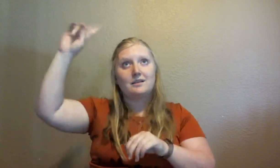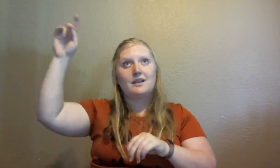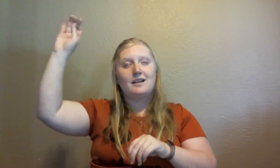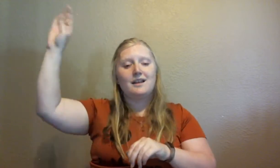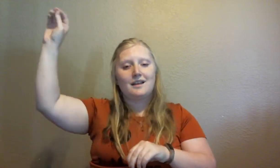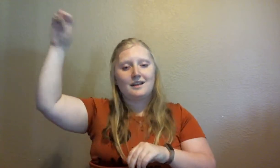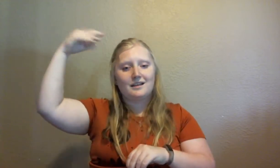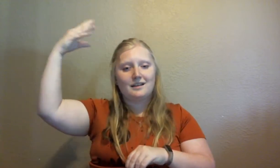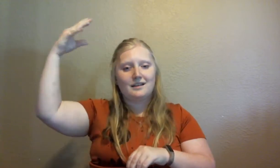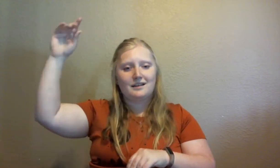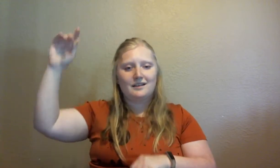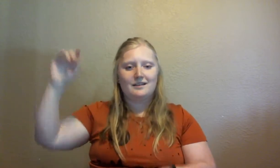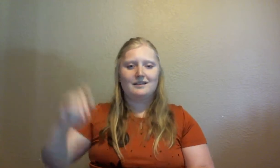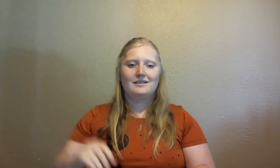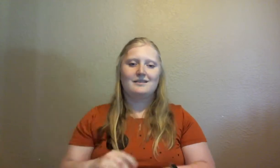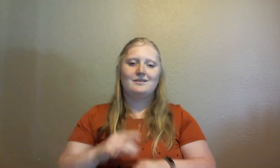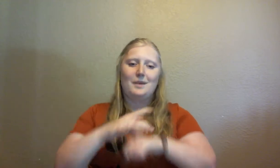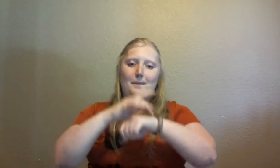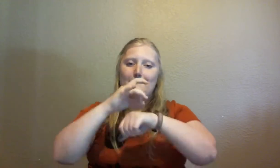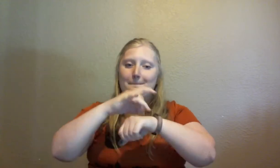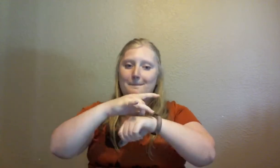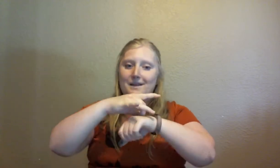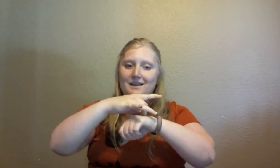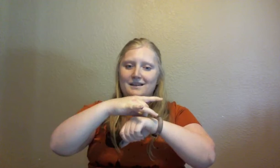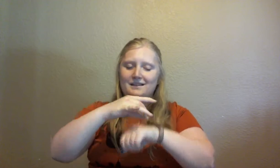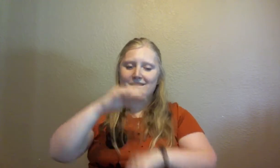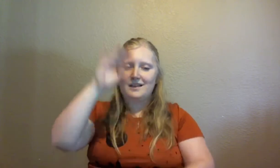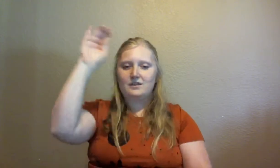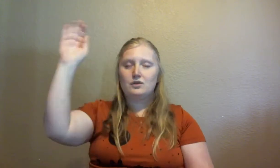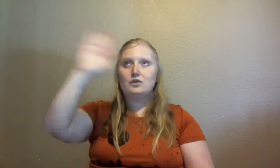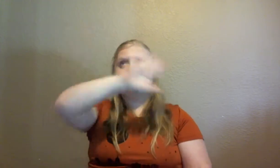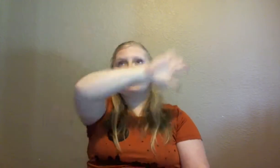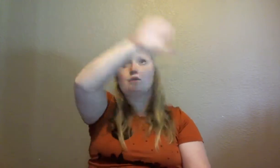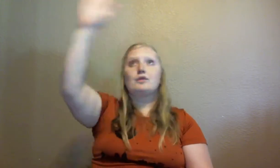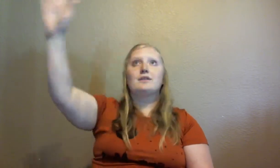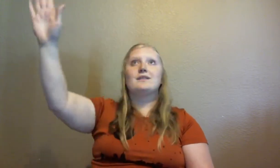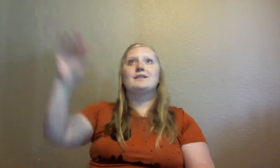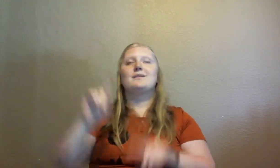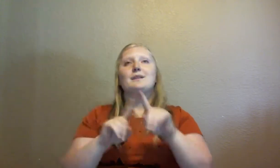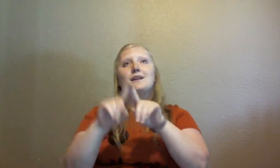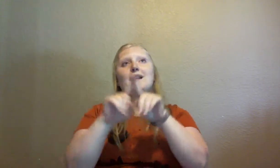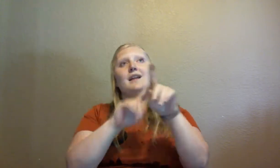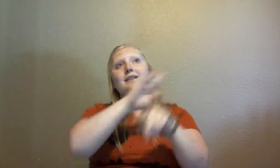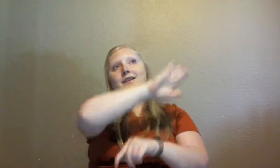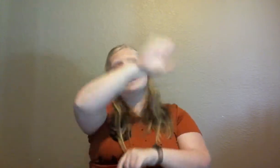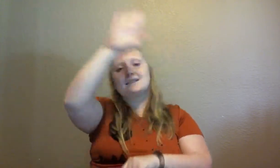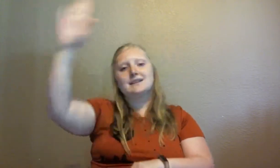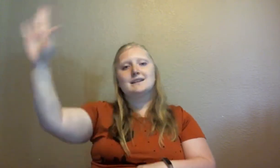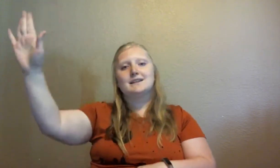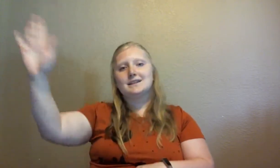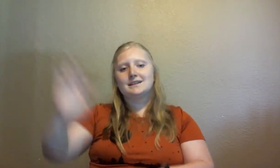sun in the middle of the planets that spin in the solar system, in the galaxy, where the bright stars shine all around,